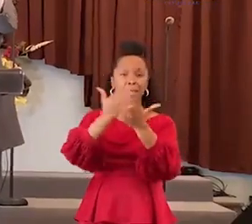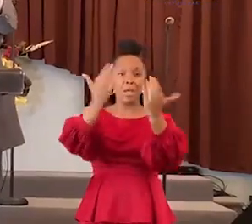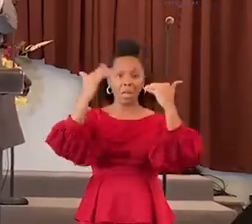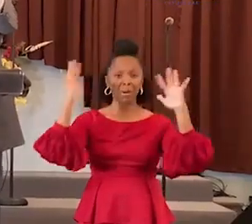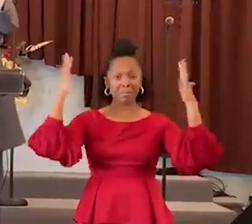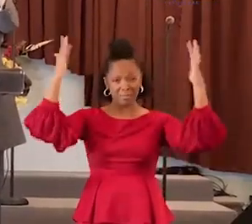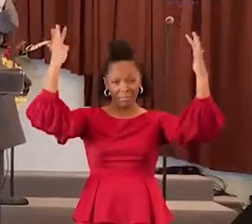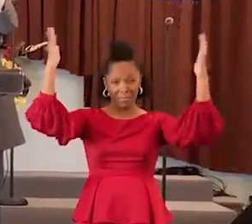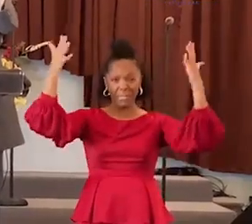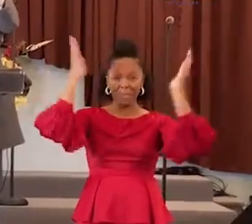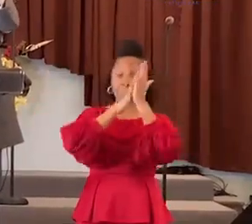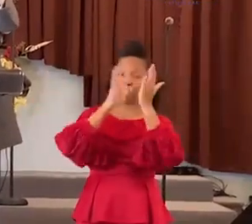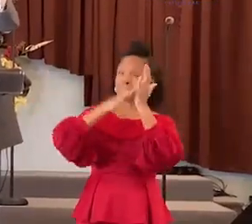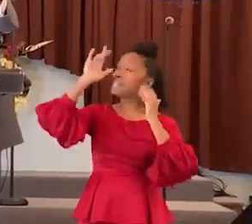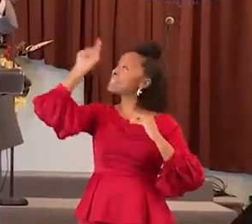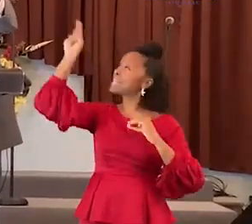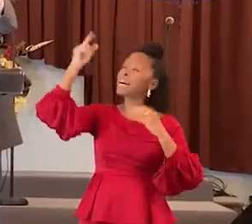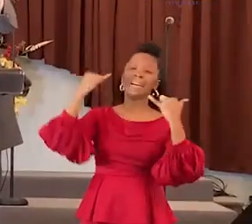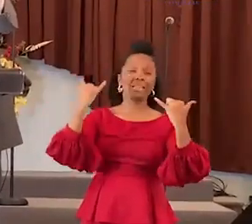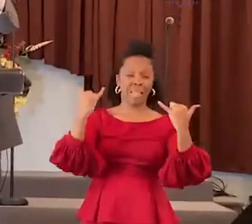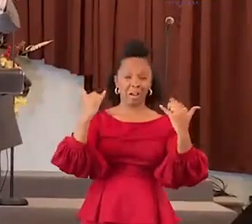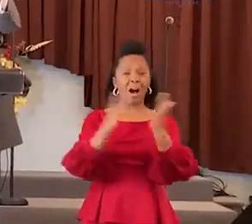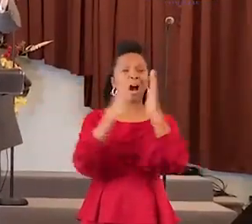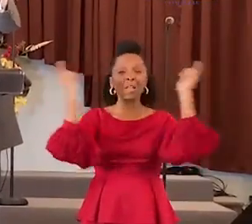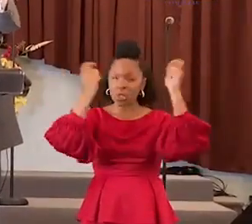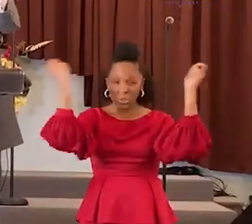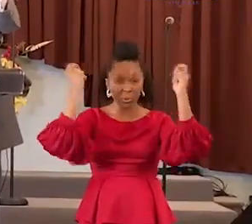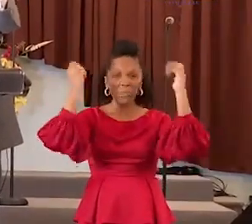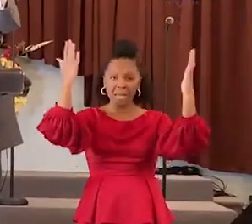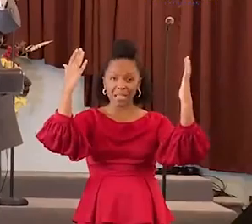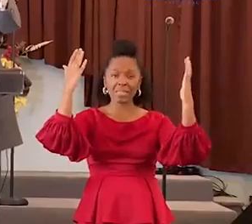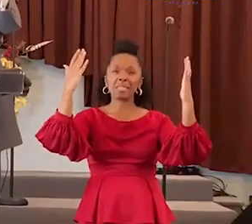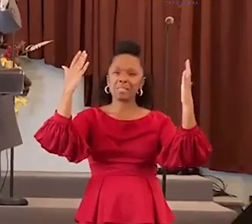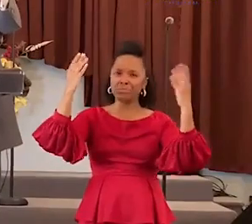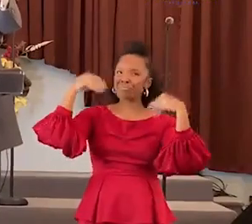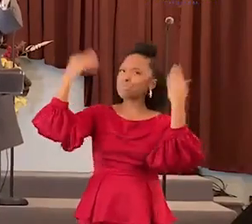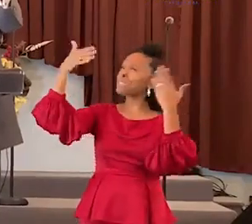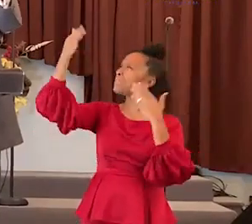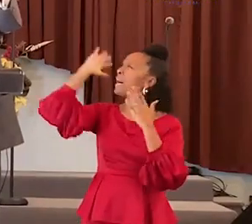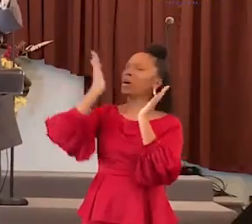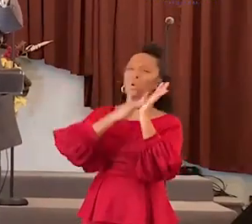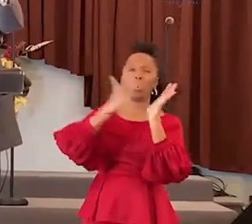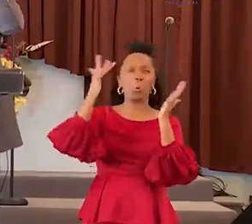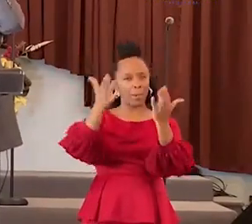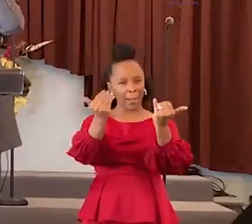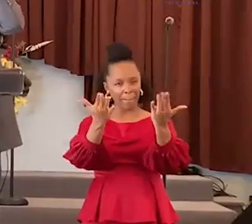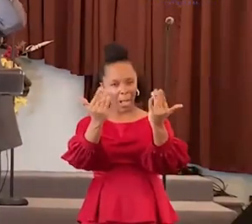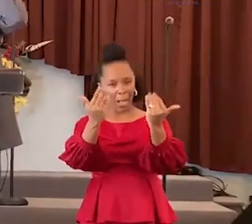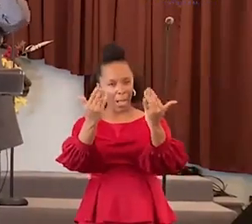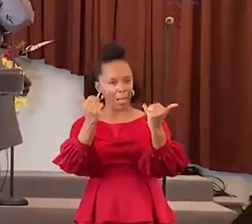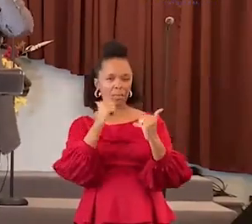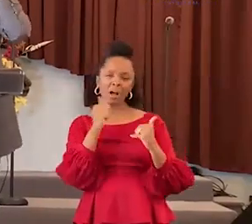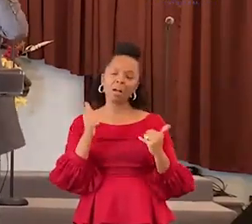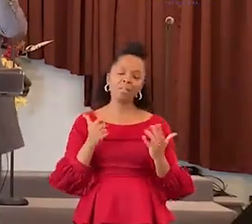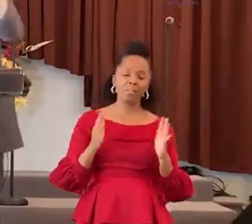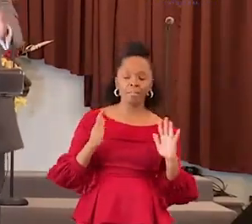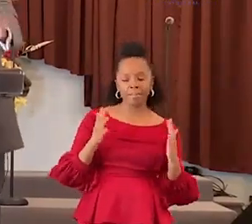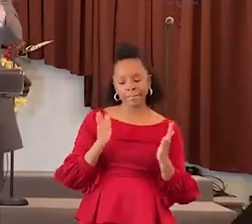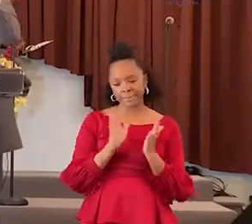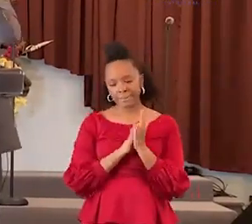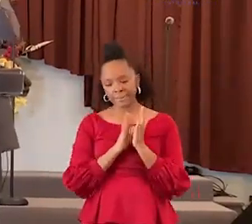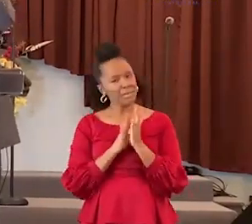on, clap your hands and praise Him. Hallelujah. Clap your hands and give Him glory. Come on, don't give it down. But give